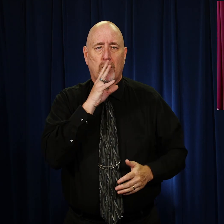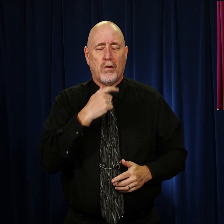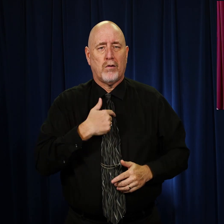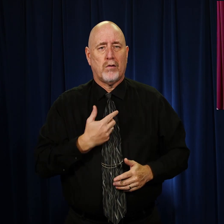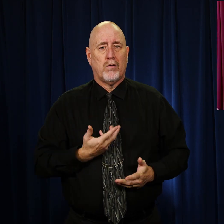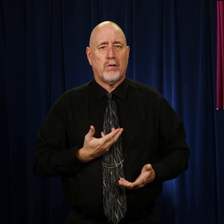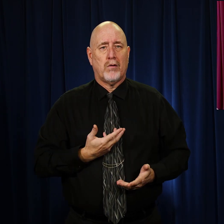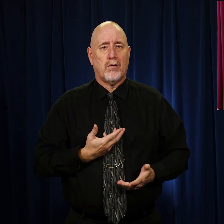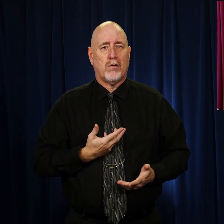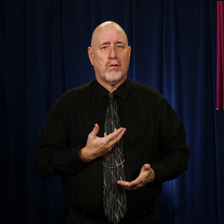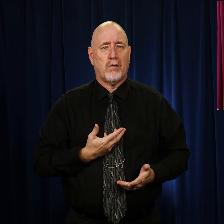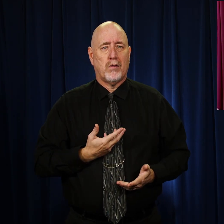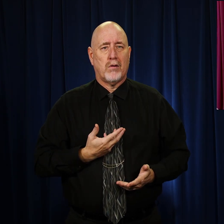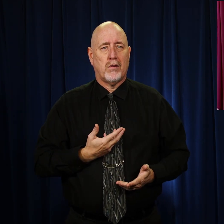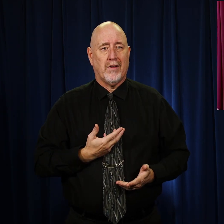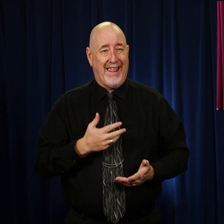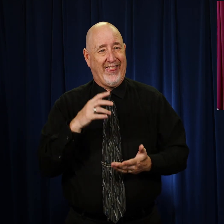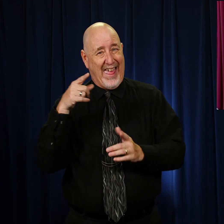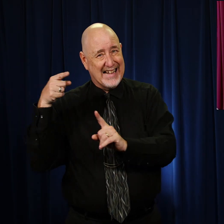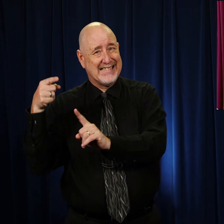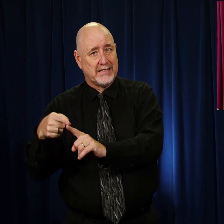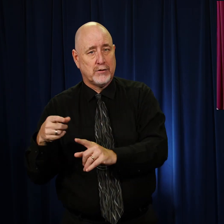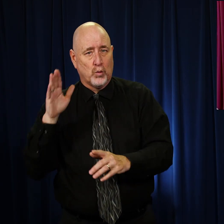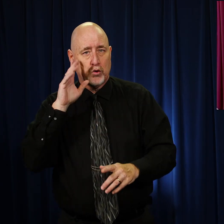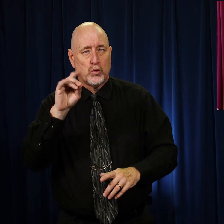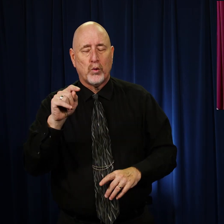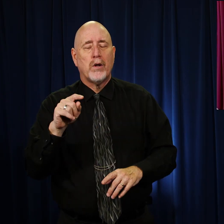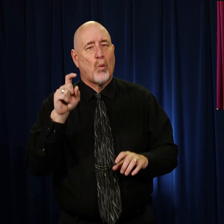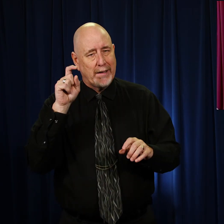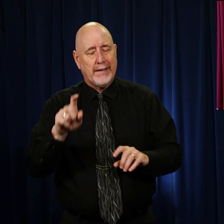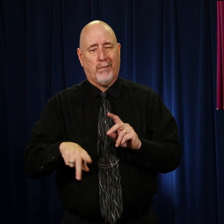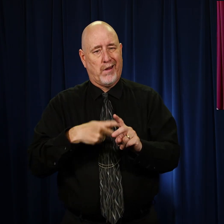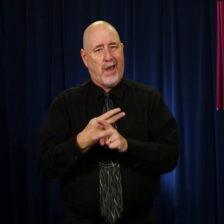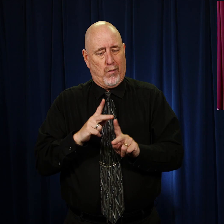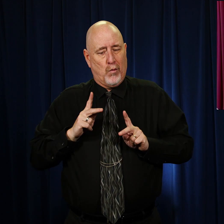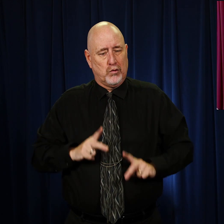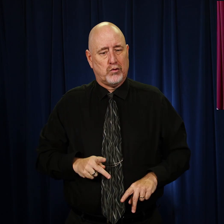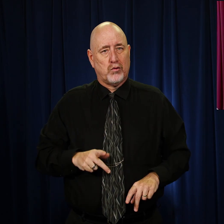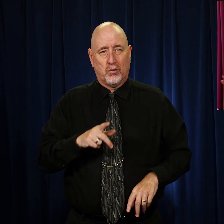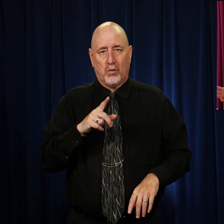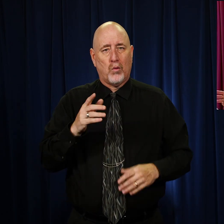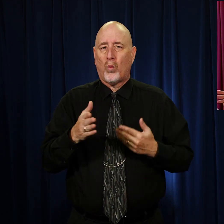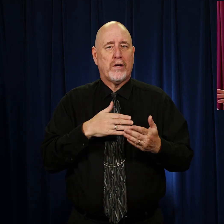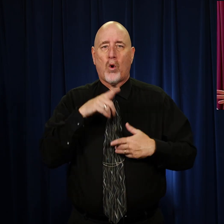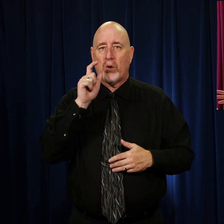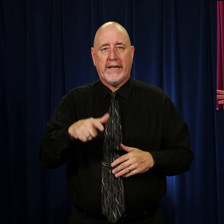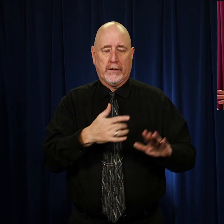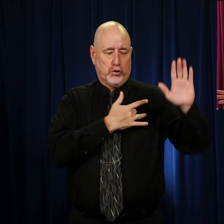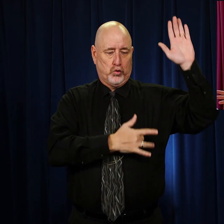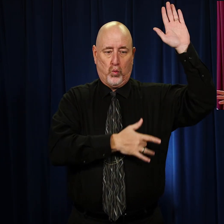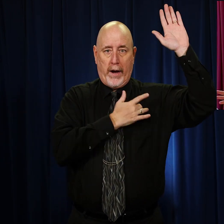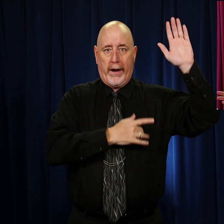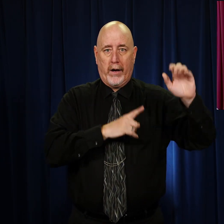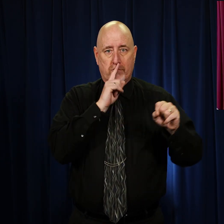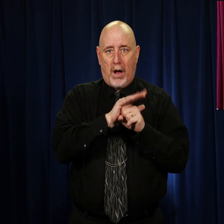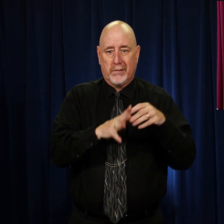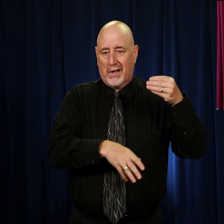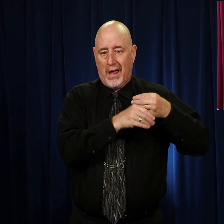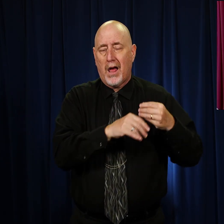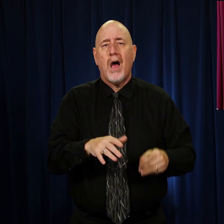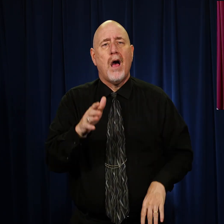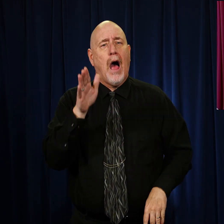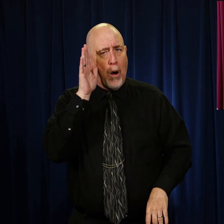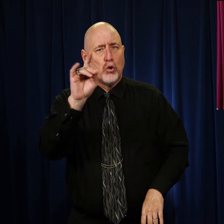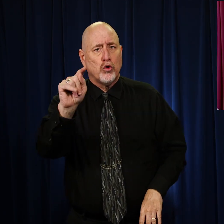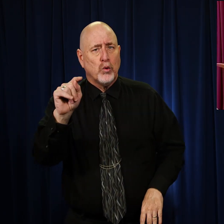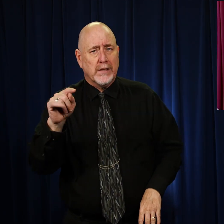saying is going to be true, and that's what you're really going to do. We need to be the kind of people that we don't need to go beyond anything other than, yes,